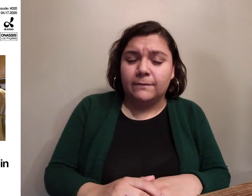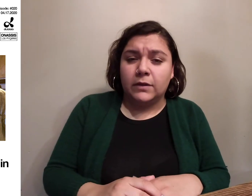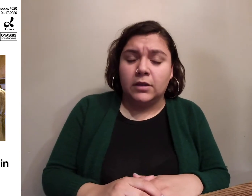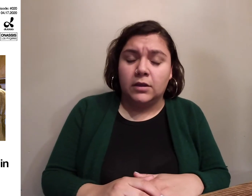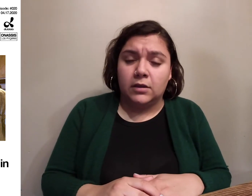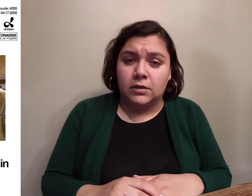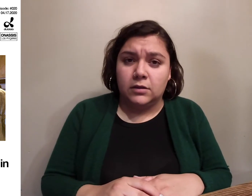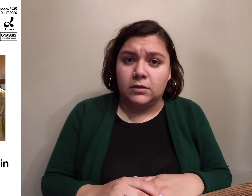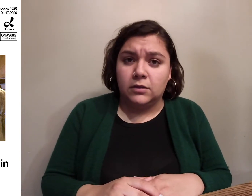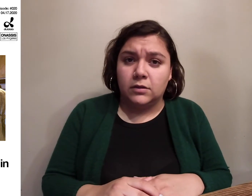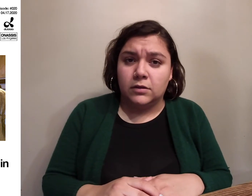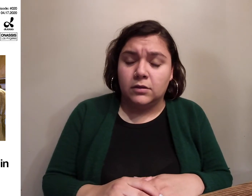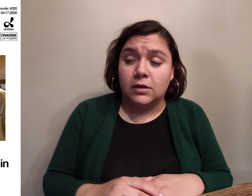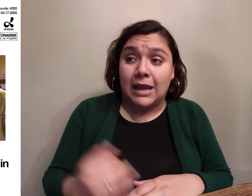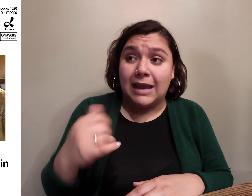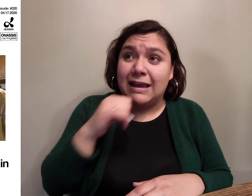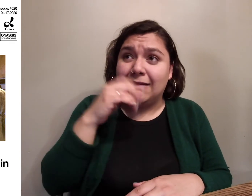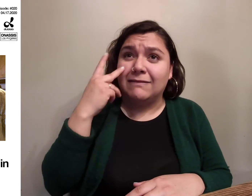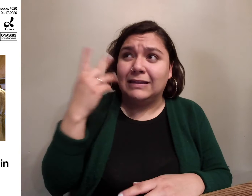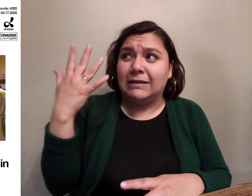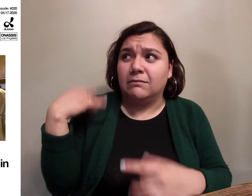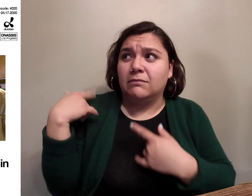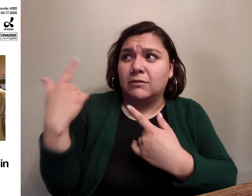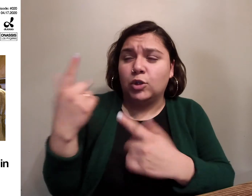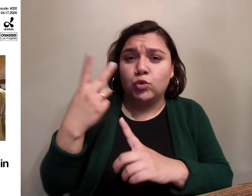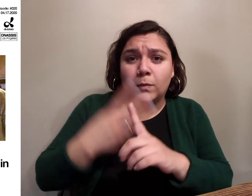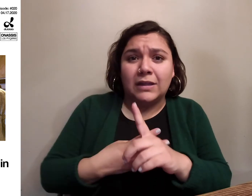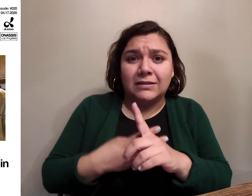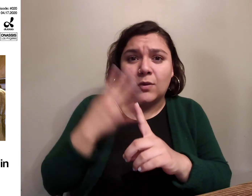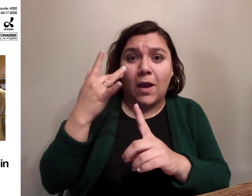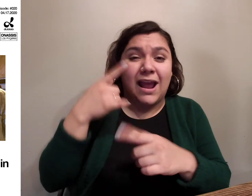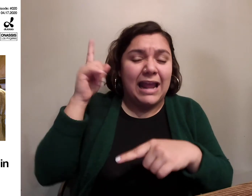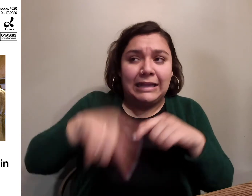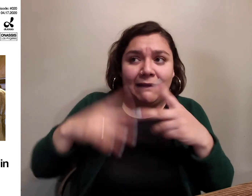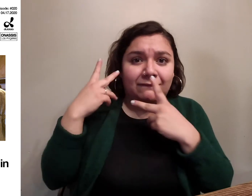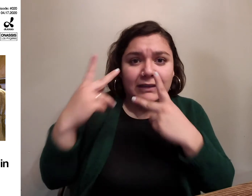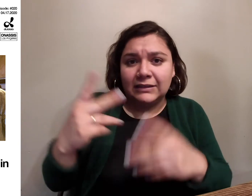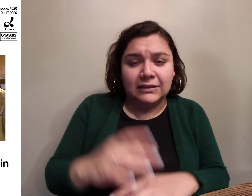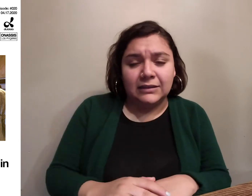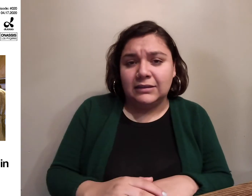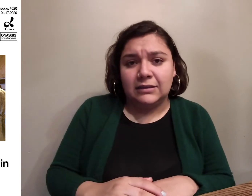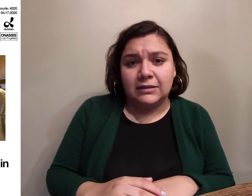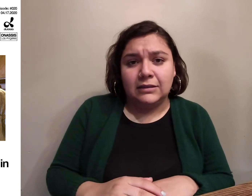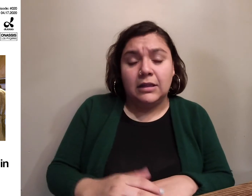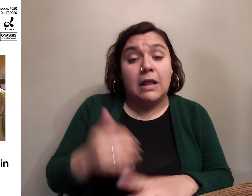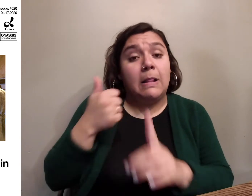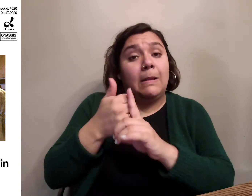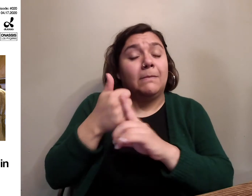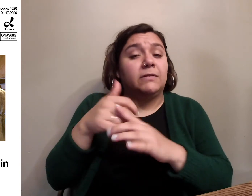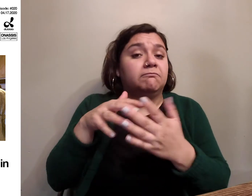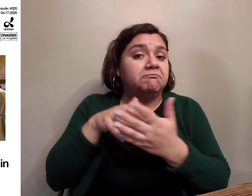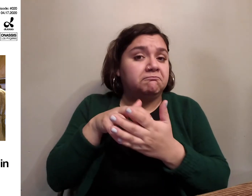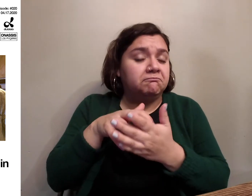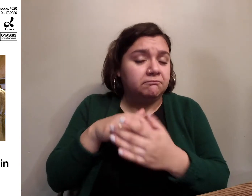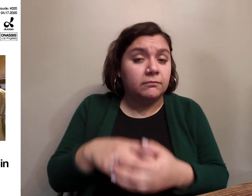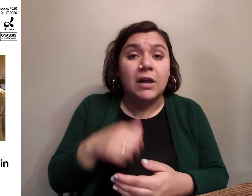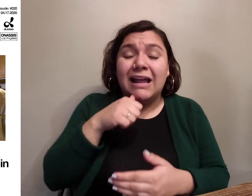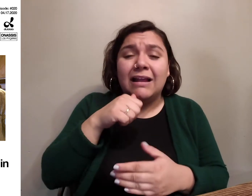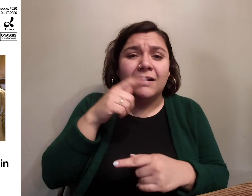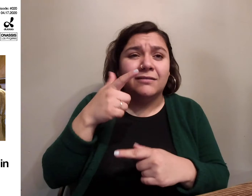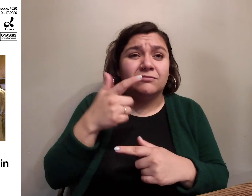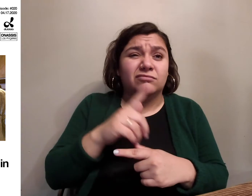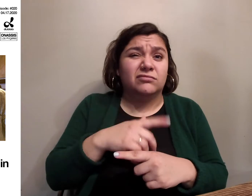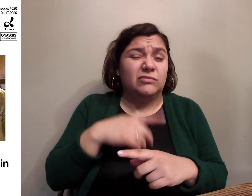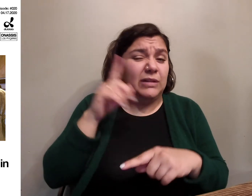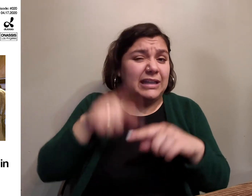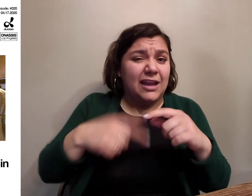over almost 2 months because I can't visit them because they're vulnerable, and none of us really understand if we're shedding virus,